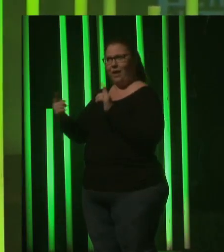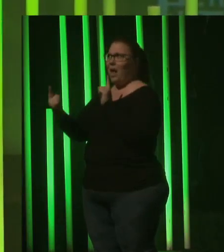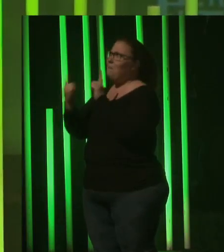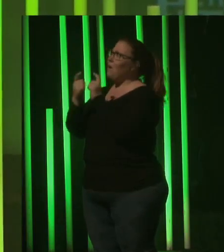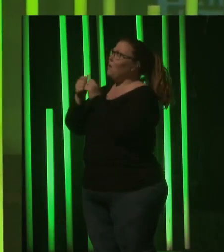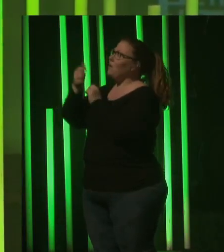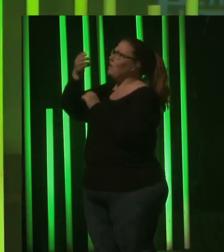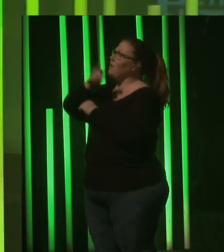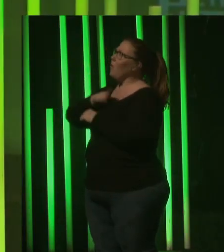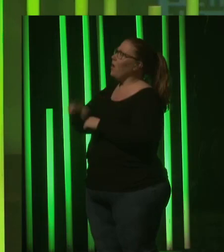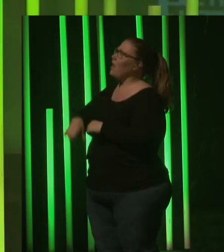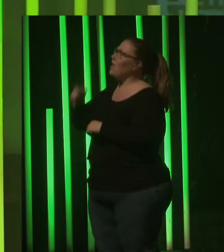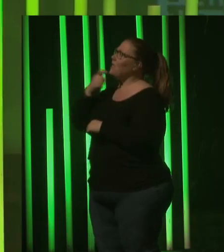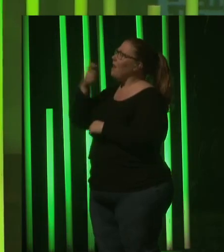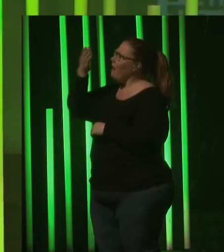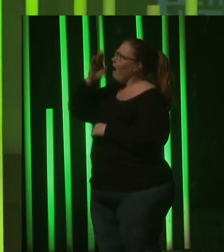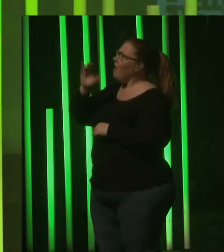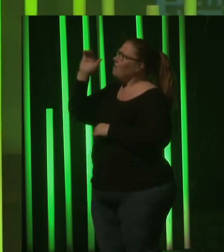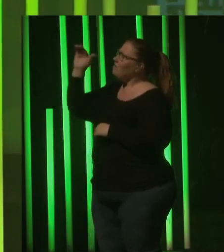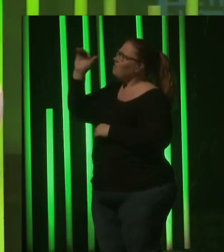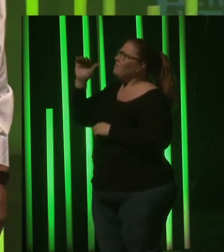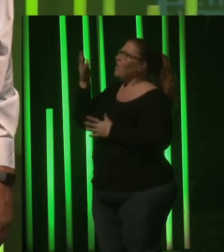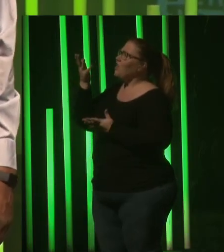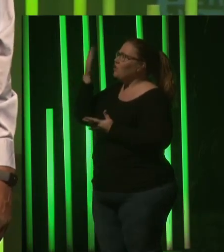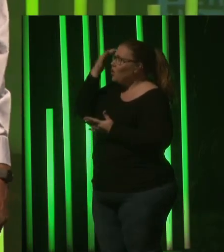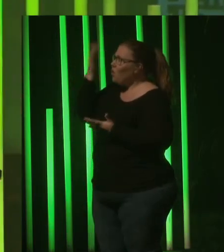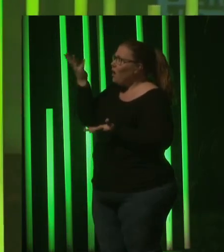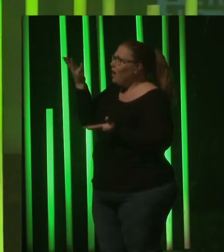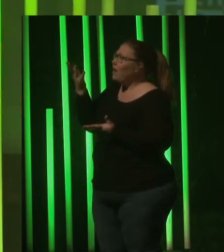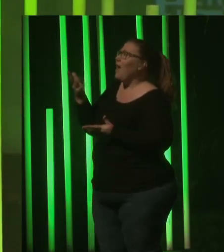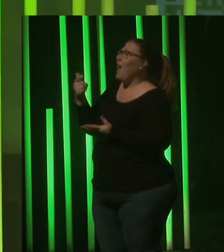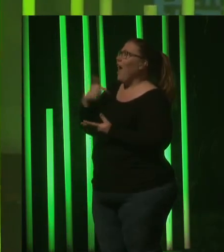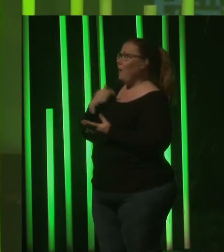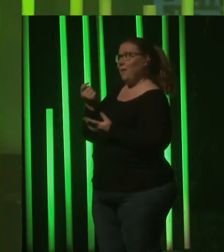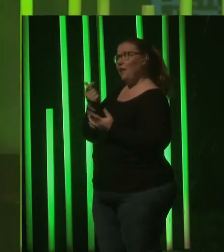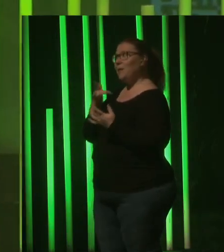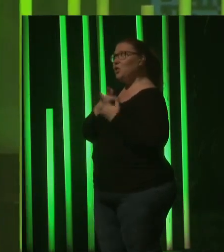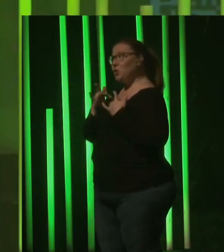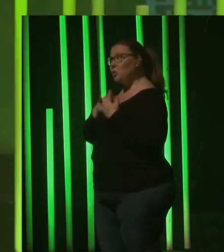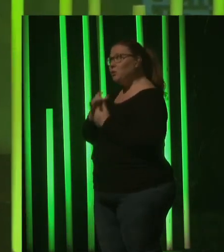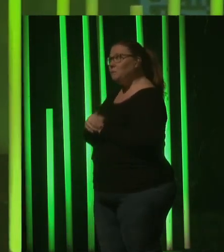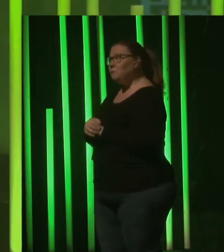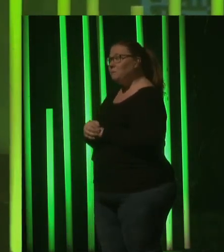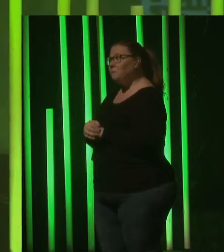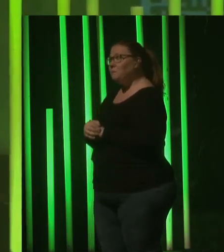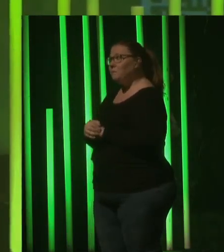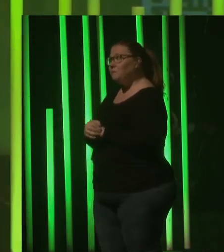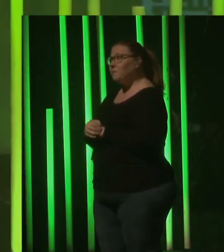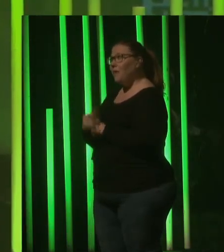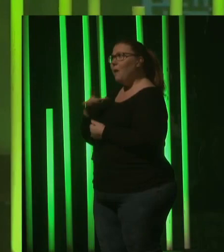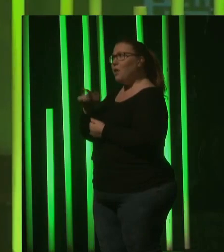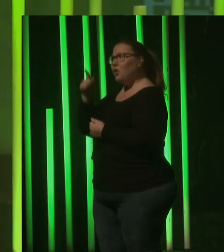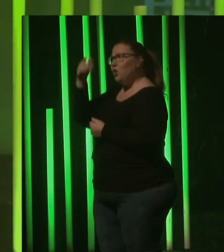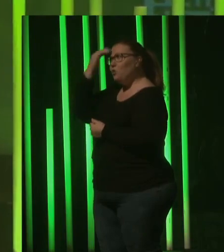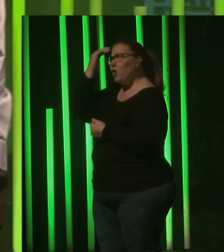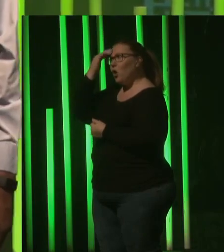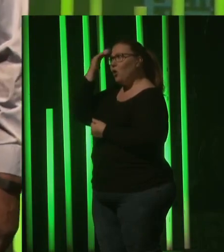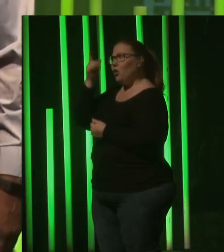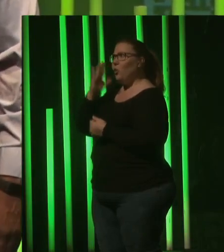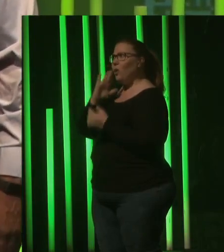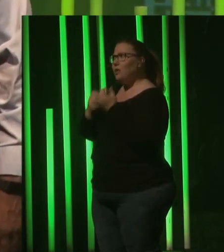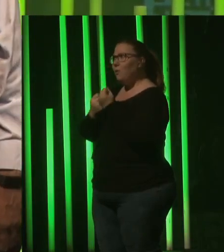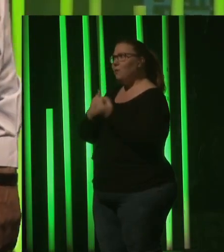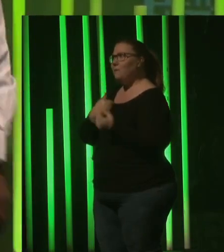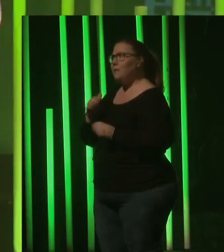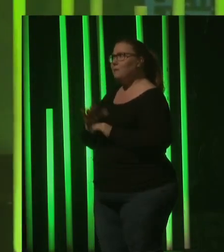Lord. And I said, God, you know what? Now I am a little concerned. But Lord, you know, I know that you're going to come through